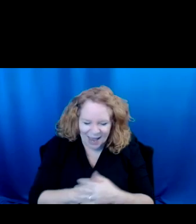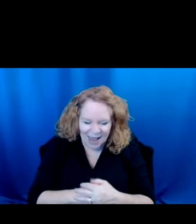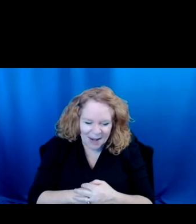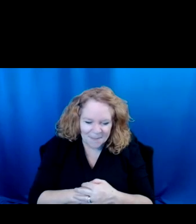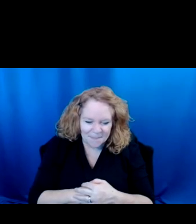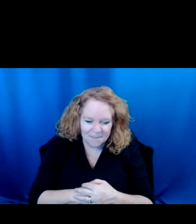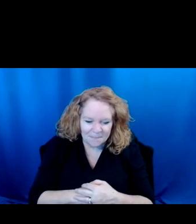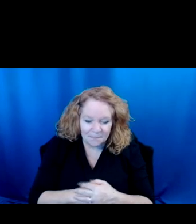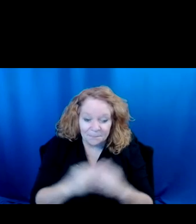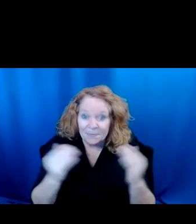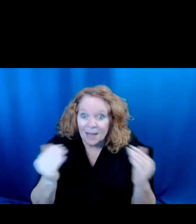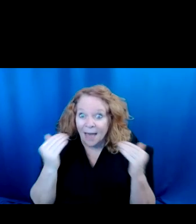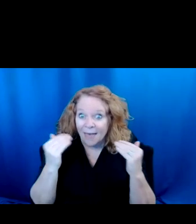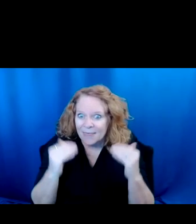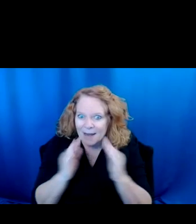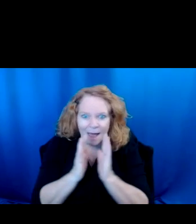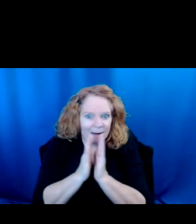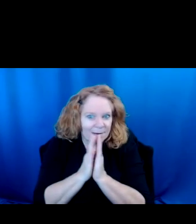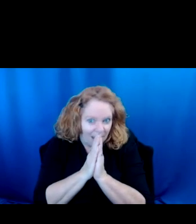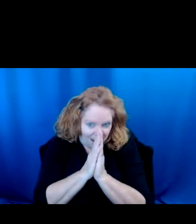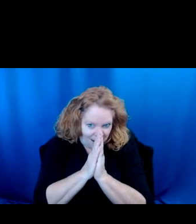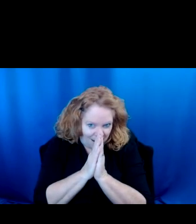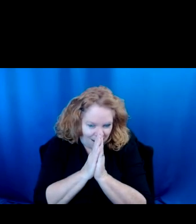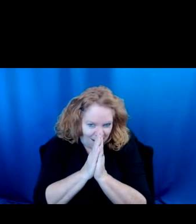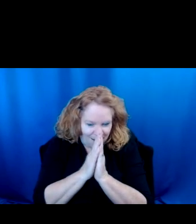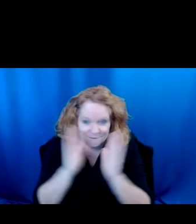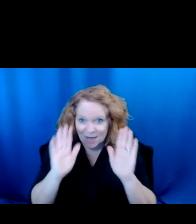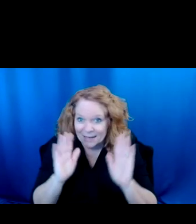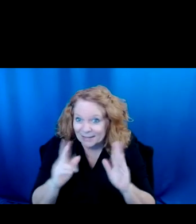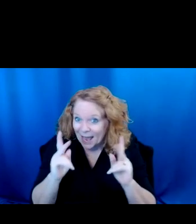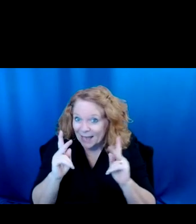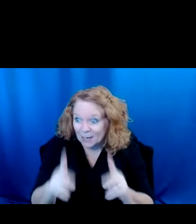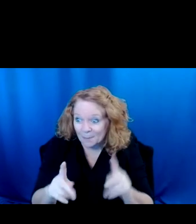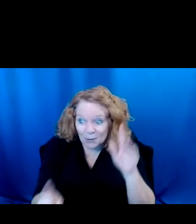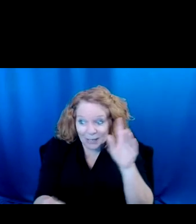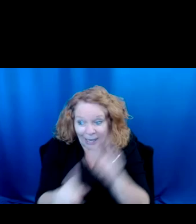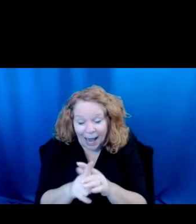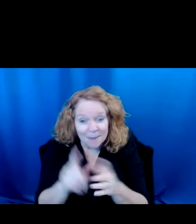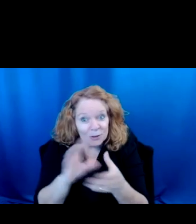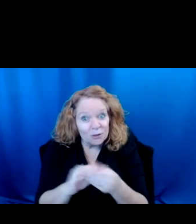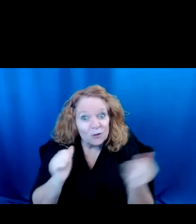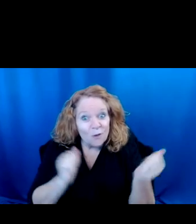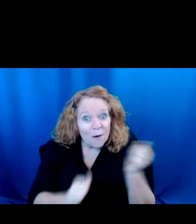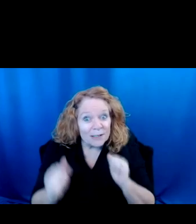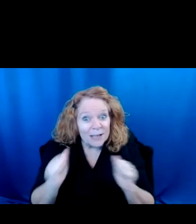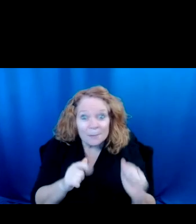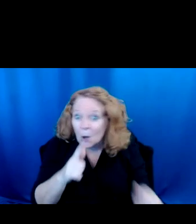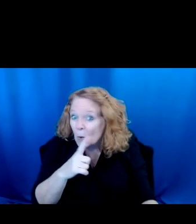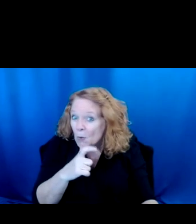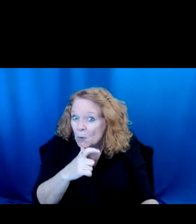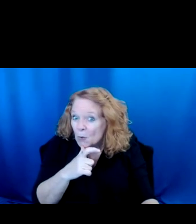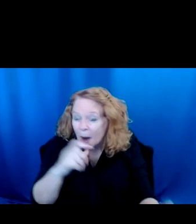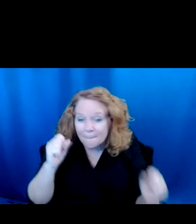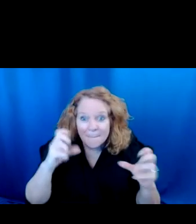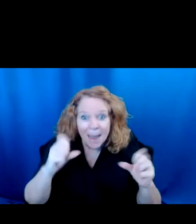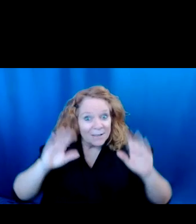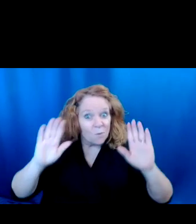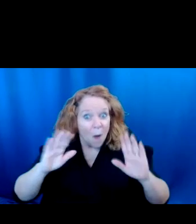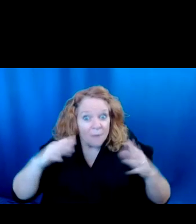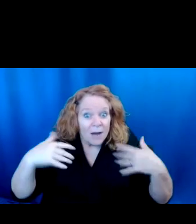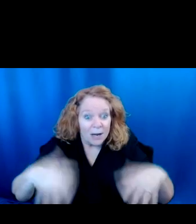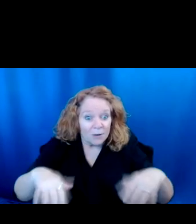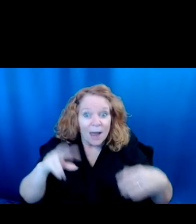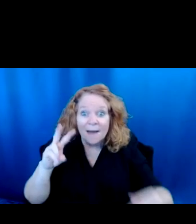the next fantastic person to come to our Storytime Show is the amazing, wonderful, incredible